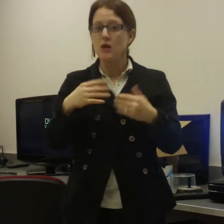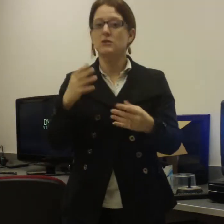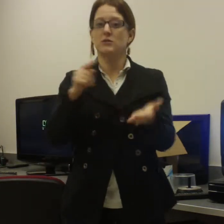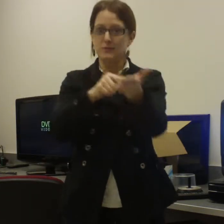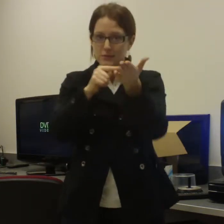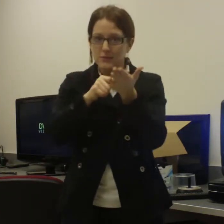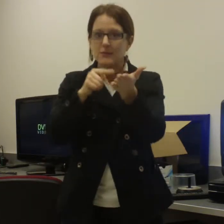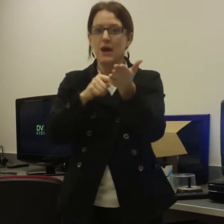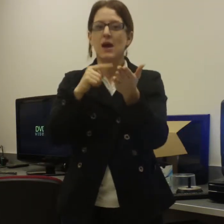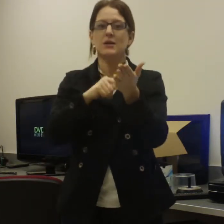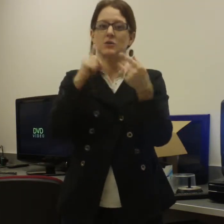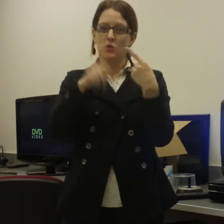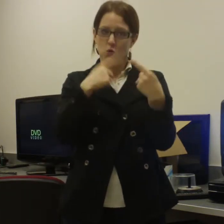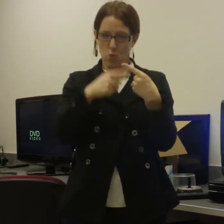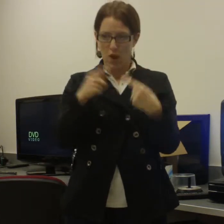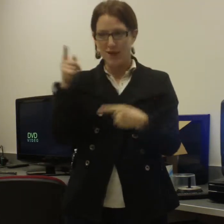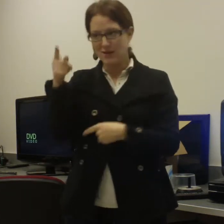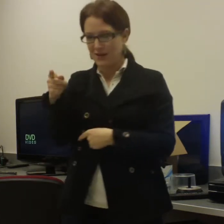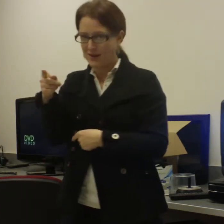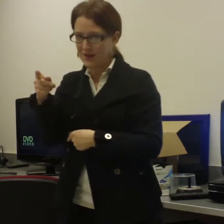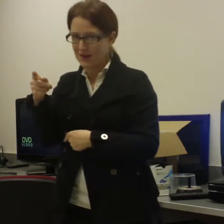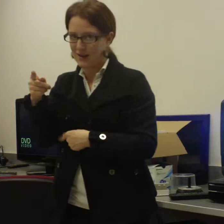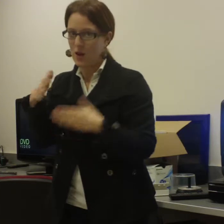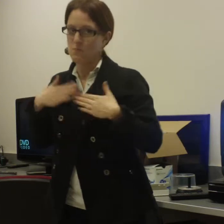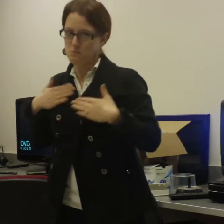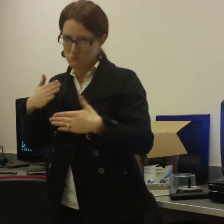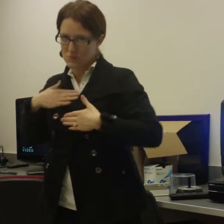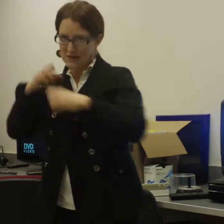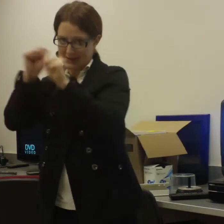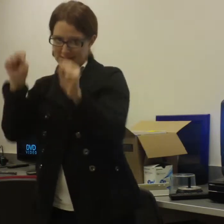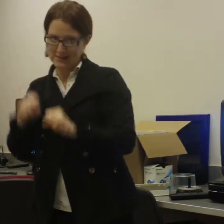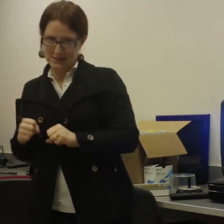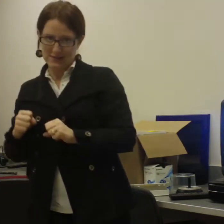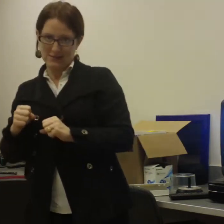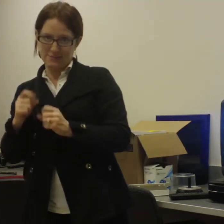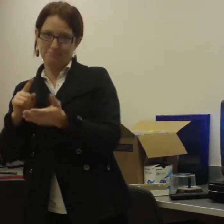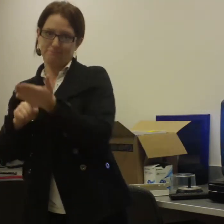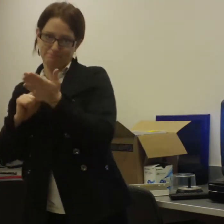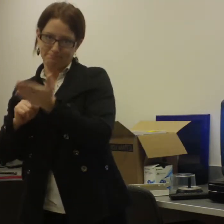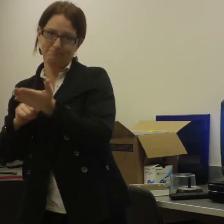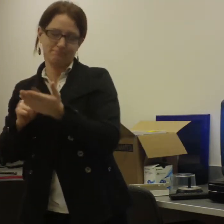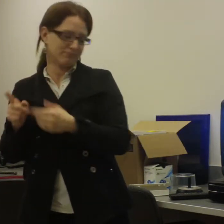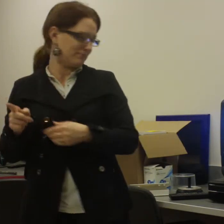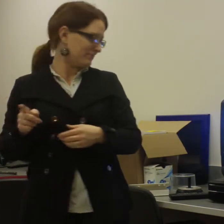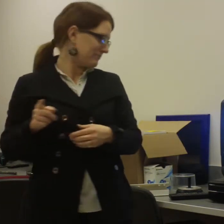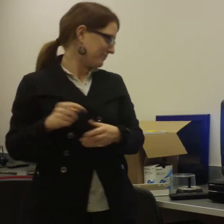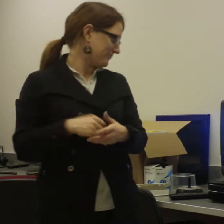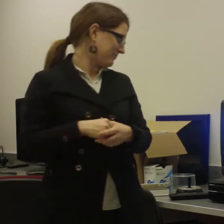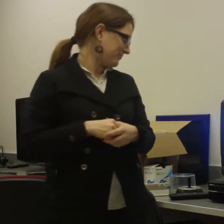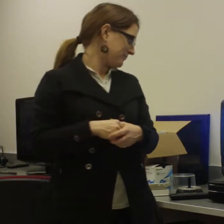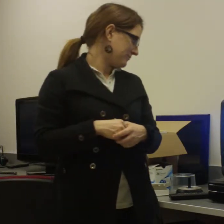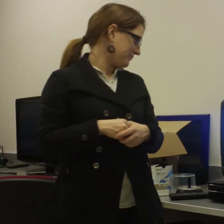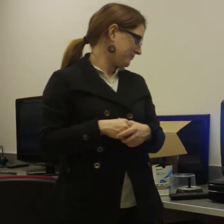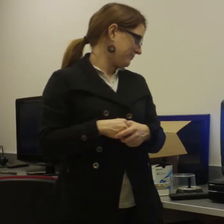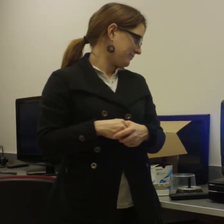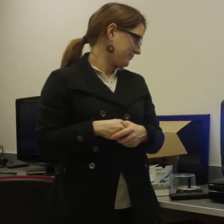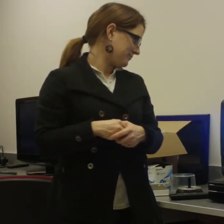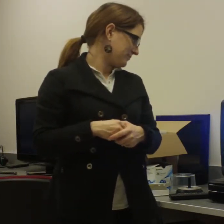Al? Okay. You know how we like circulation map? Yeah. Look, you know how we talk to me? What do you do? You're